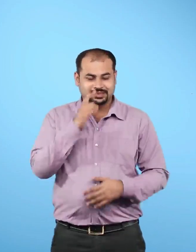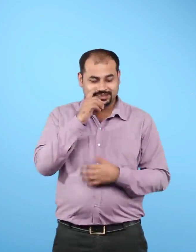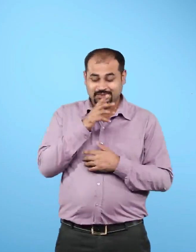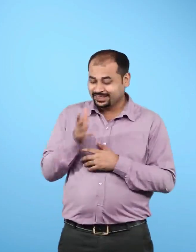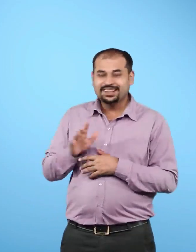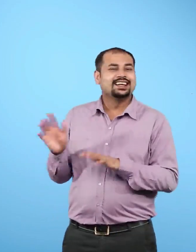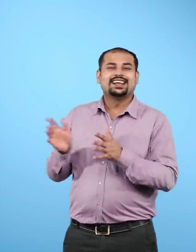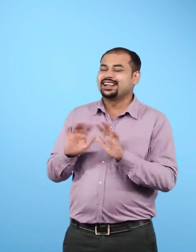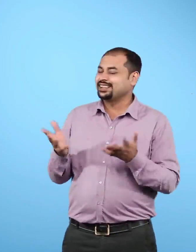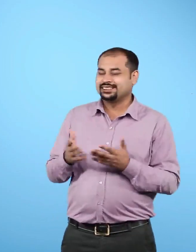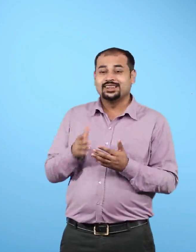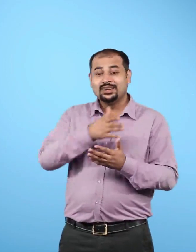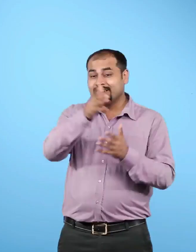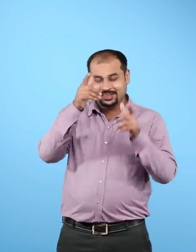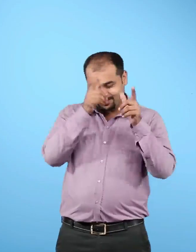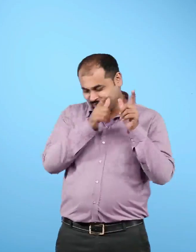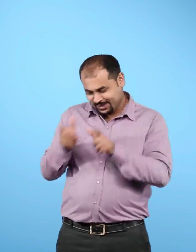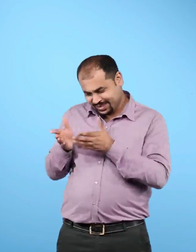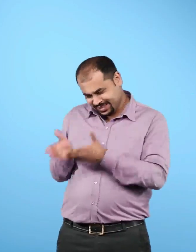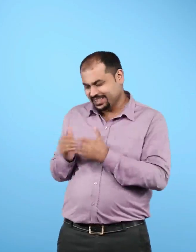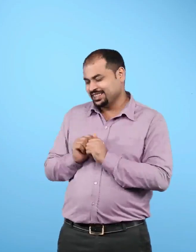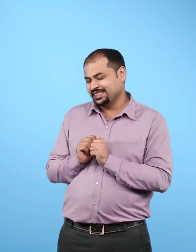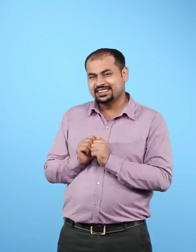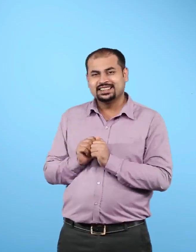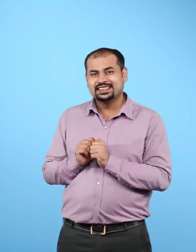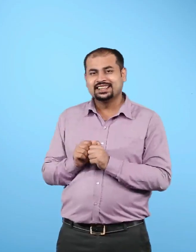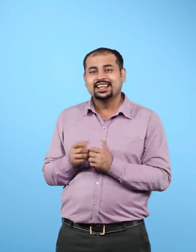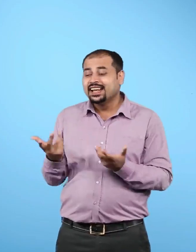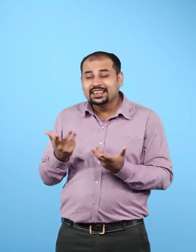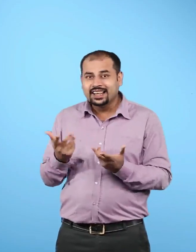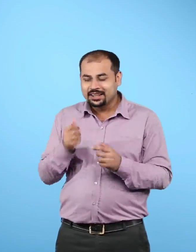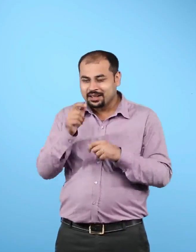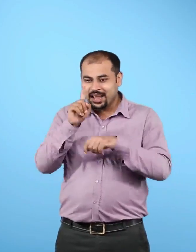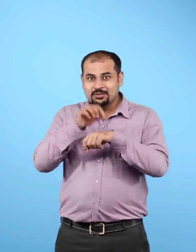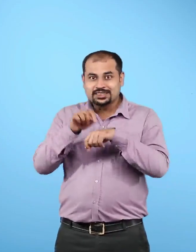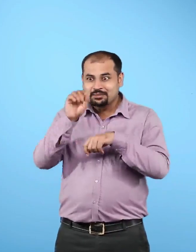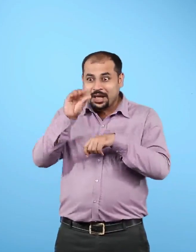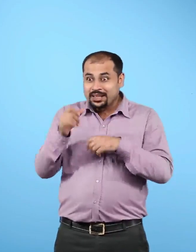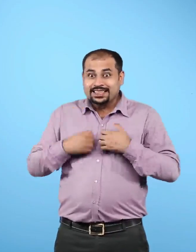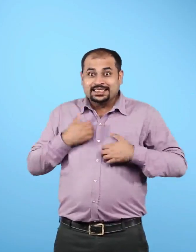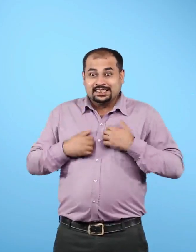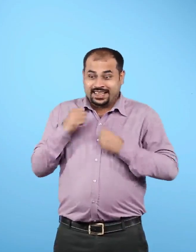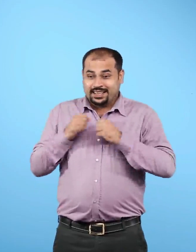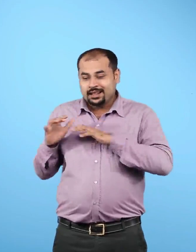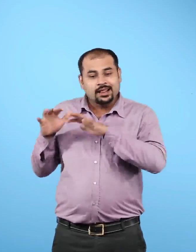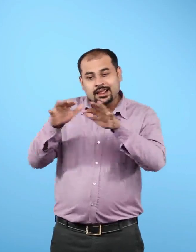The woman says, "This is only to fool us by showing 1 paisa less."